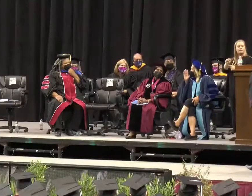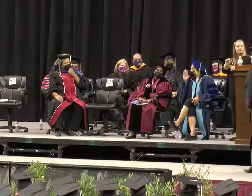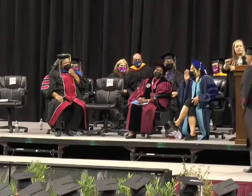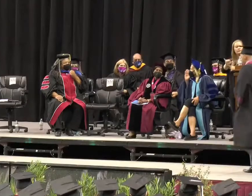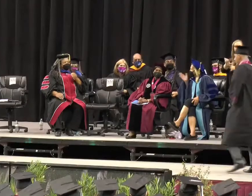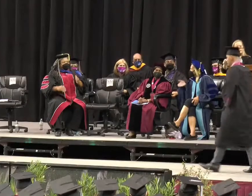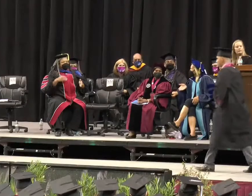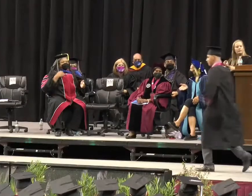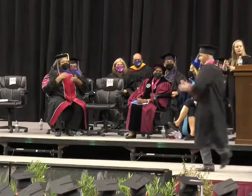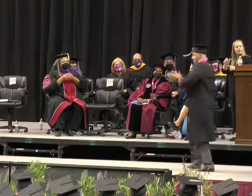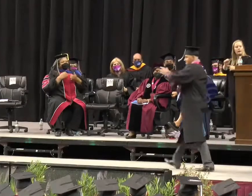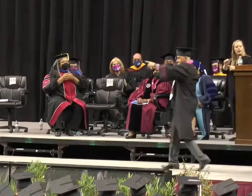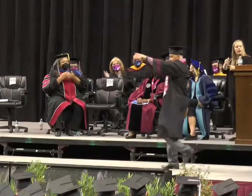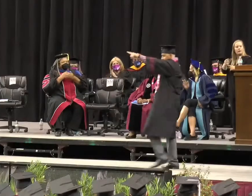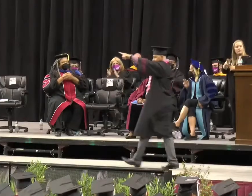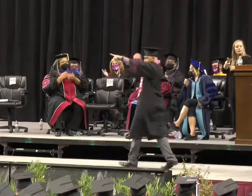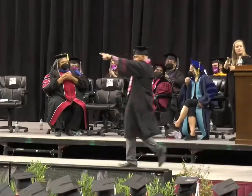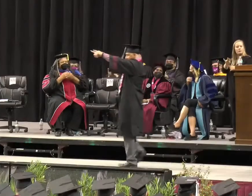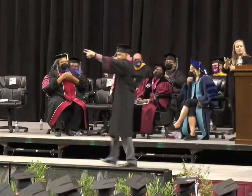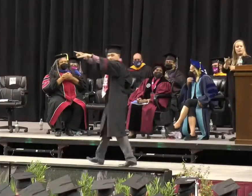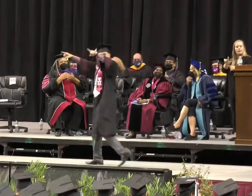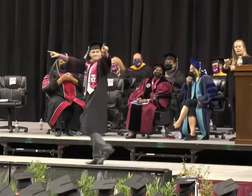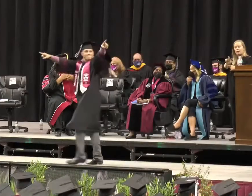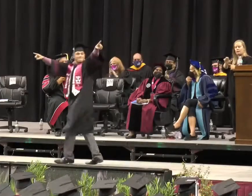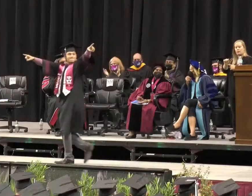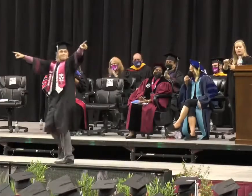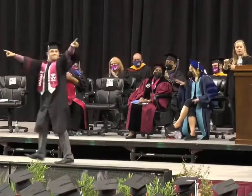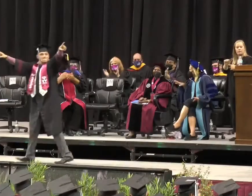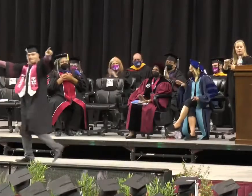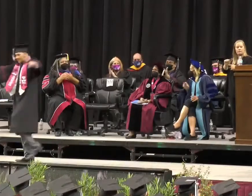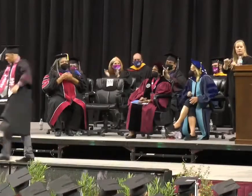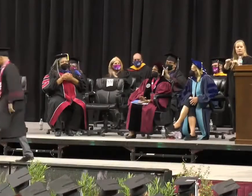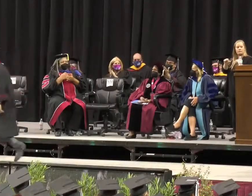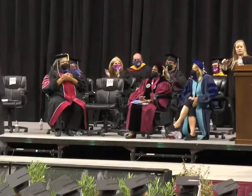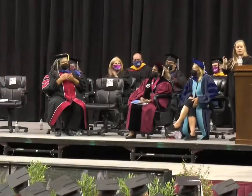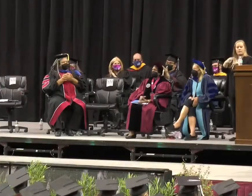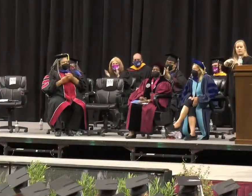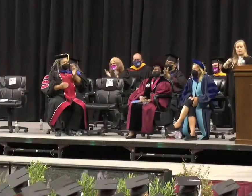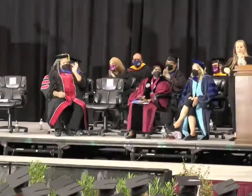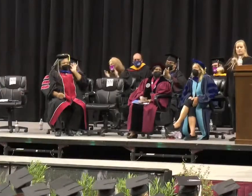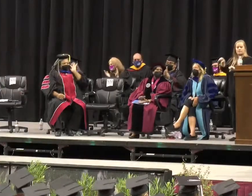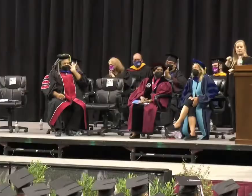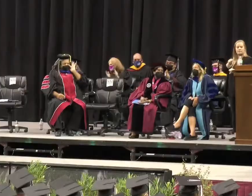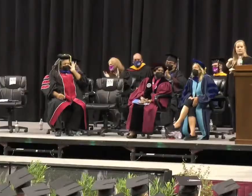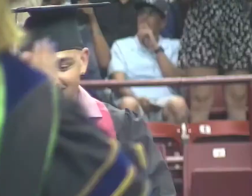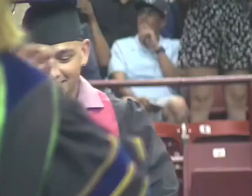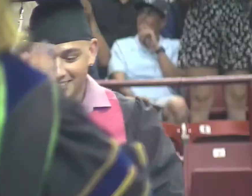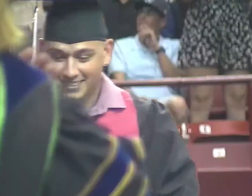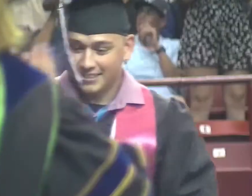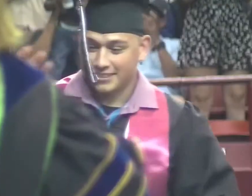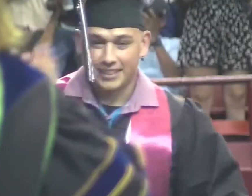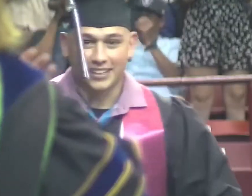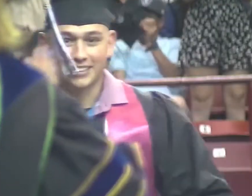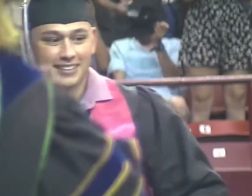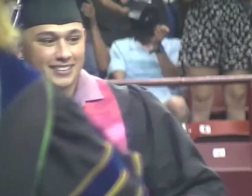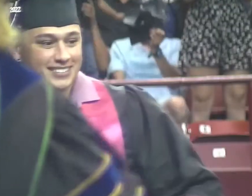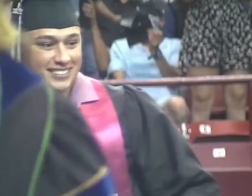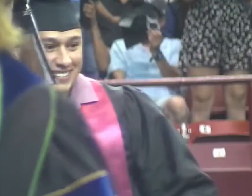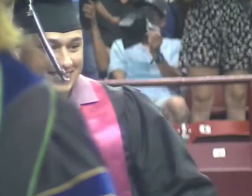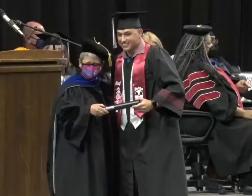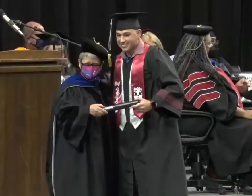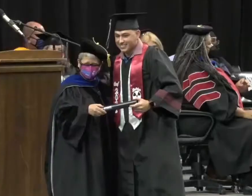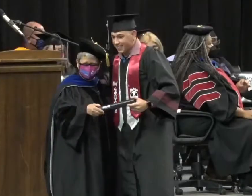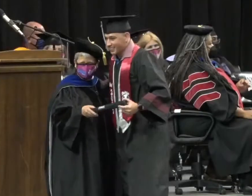Isaiah Matthew Aguilera, Associate of Applied Science, Rad Tech, Crimson Scholar.